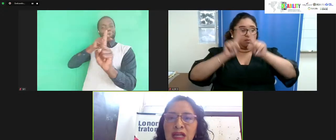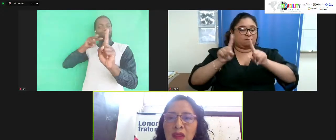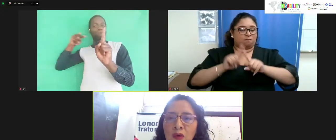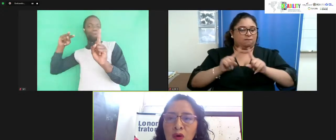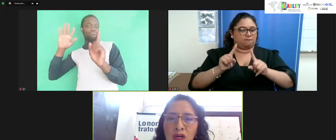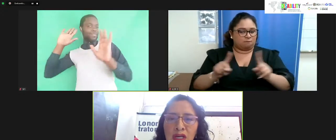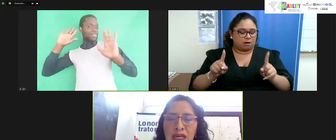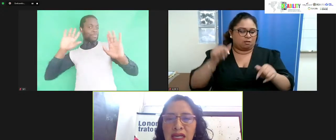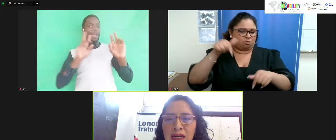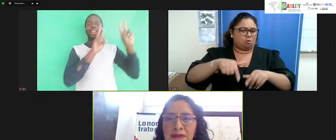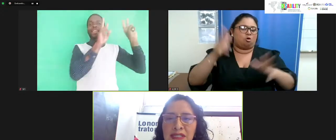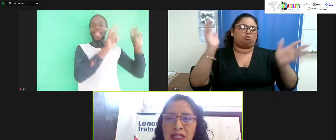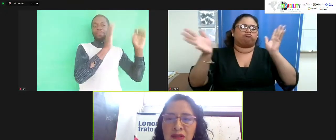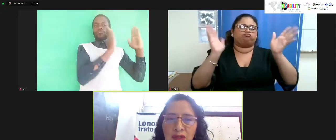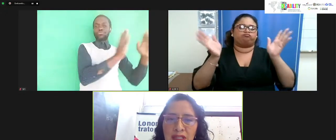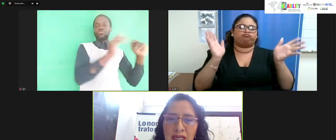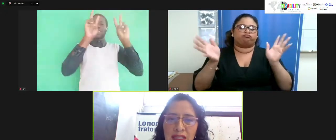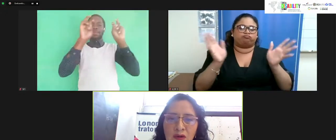estado